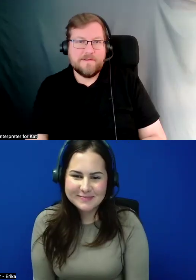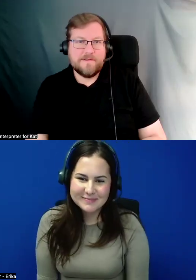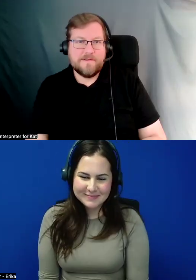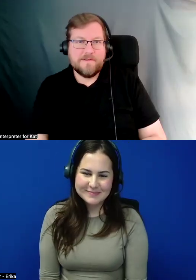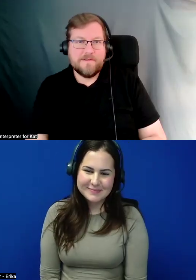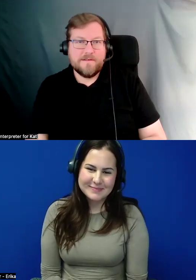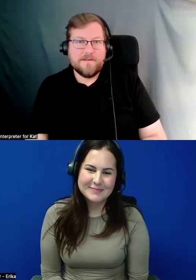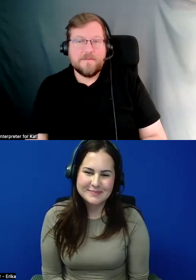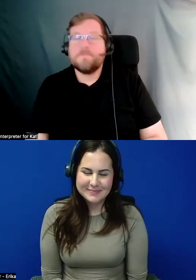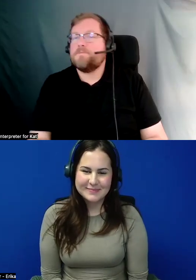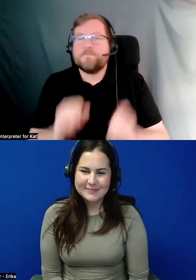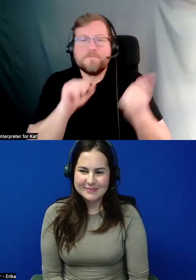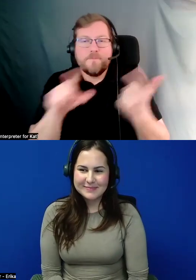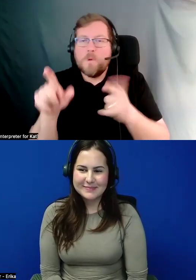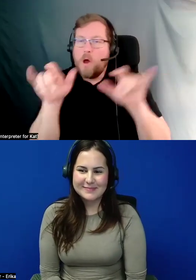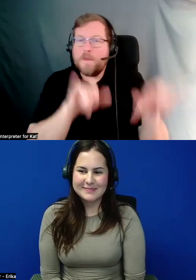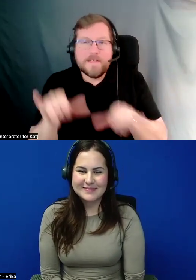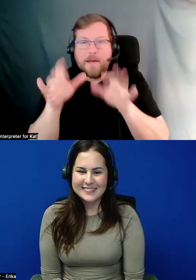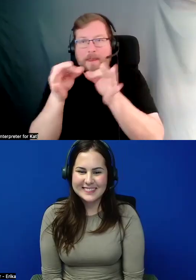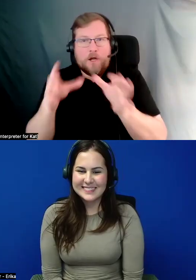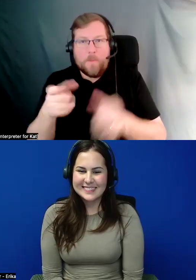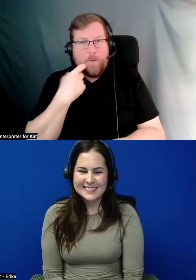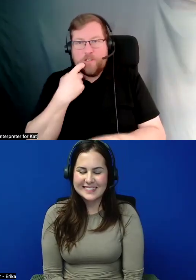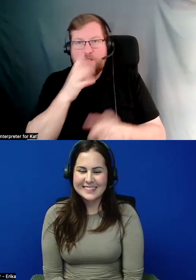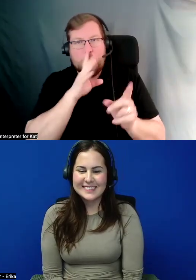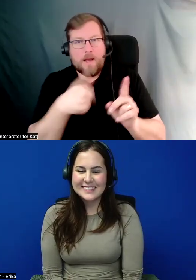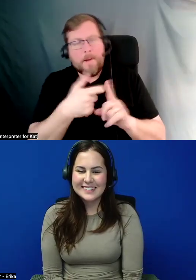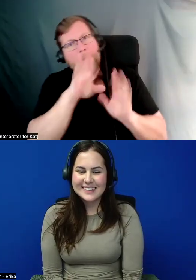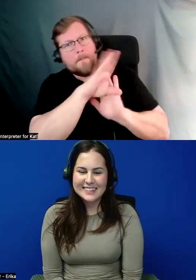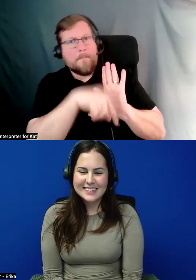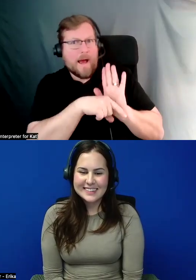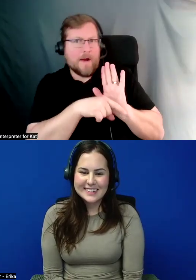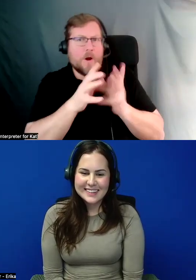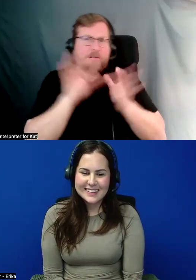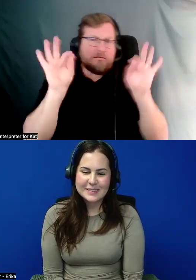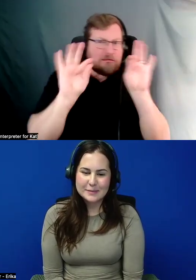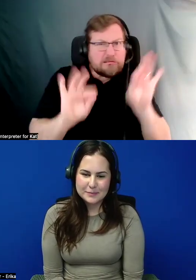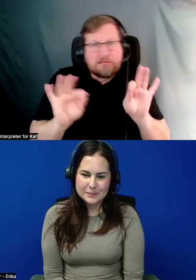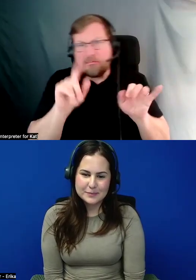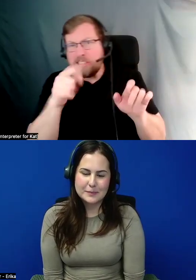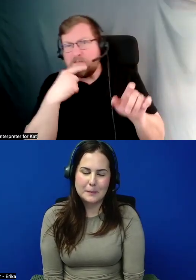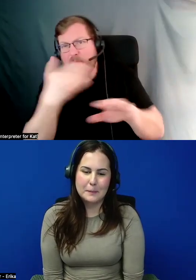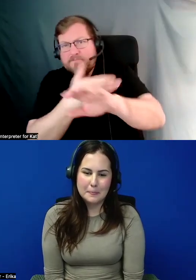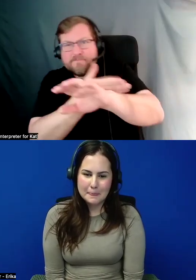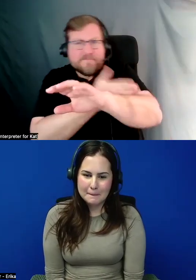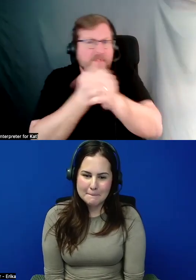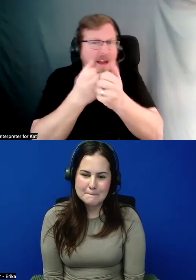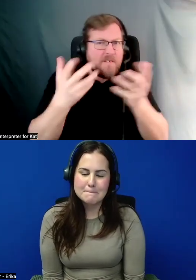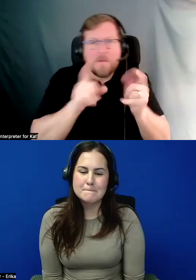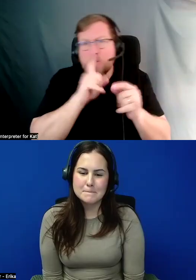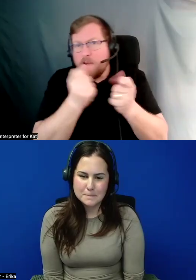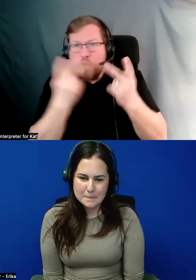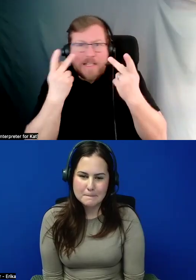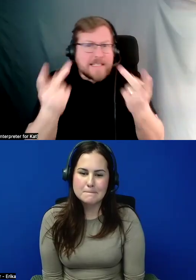Yeah, we are doing. The two were just talking about it before the long on about getting a better background to make sure everybody could